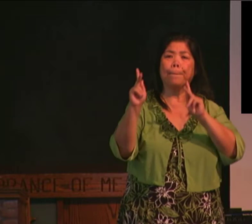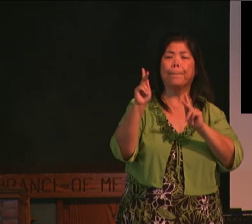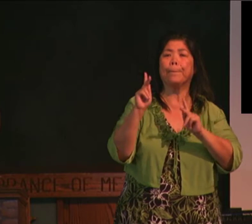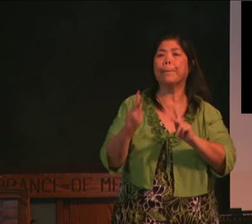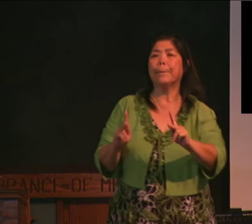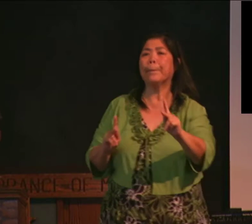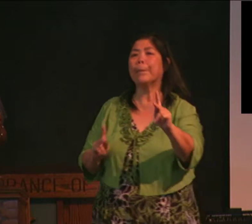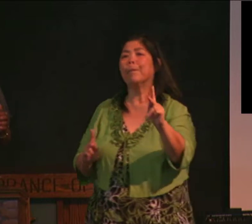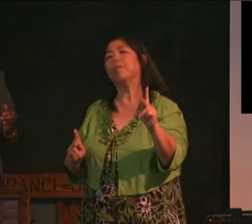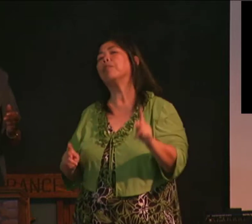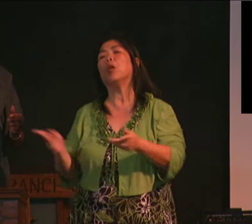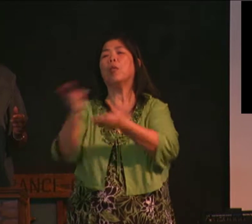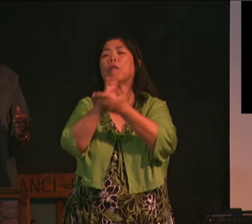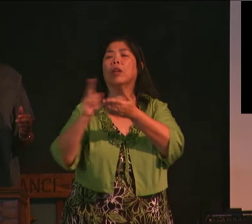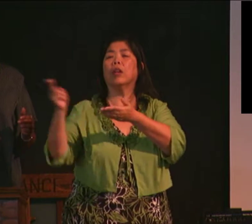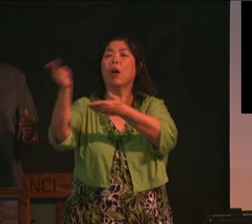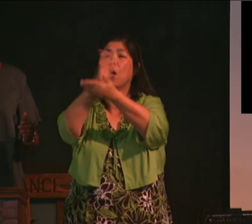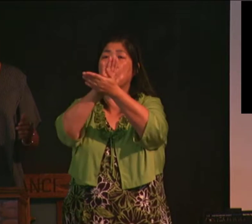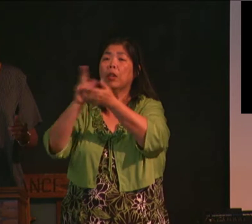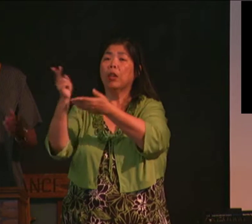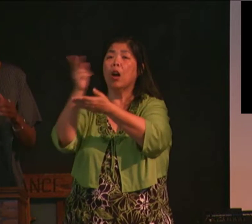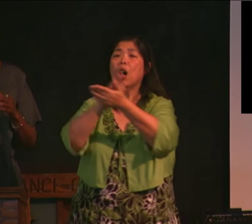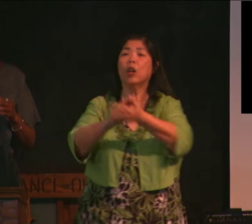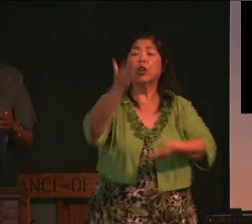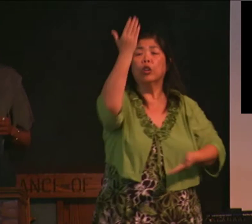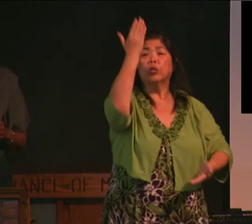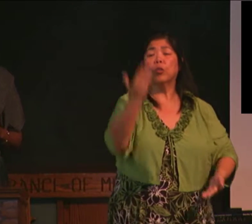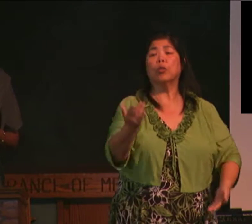people. Holy, holy, holy are you, Lord.